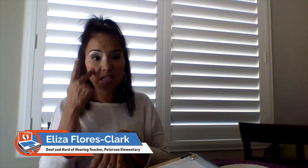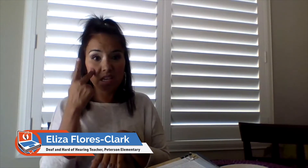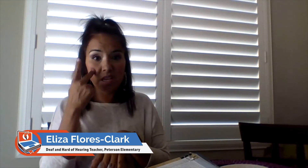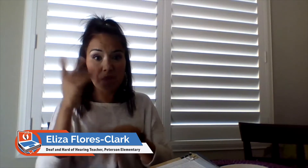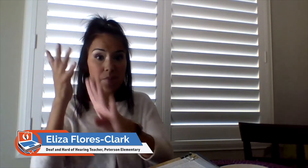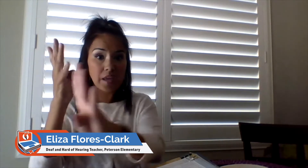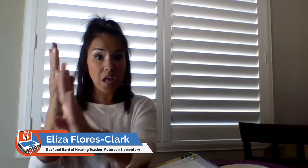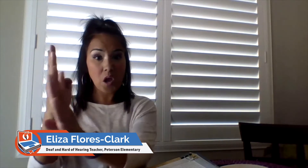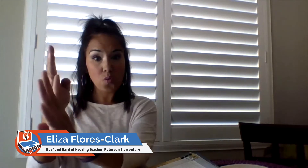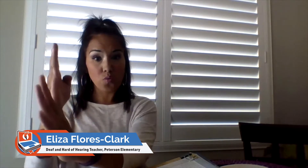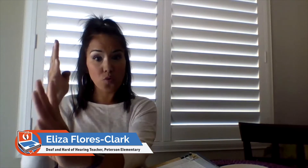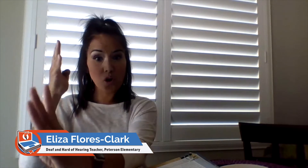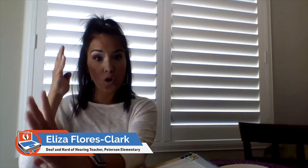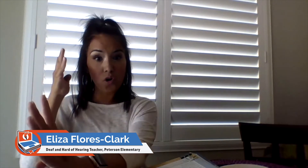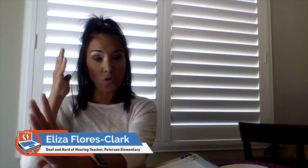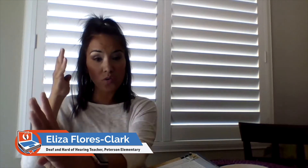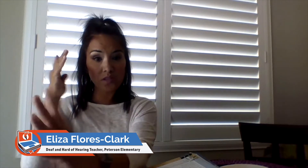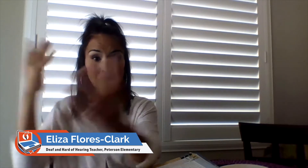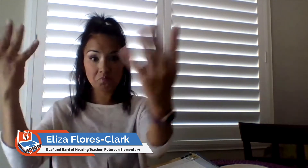see maybe rows